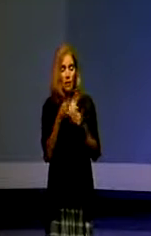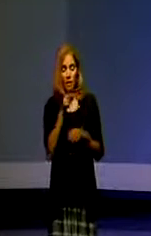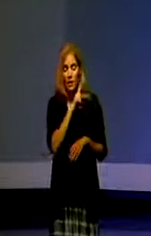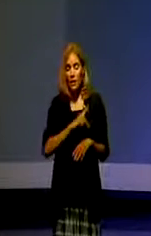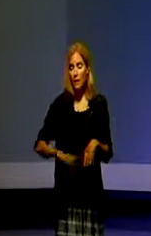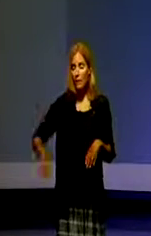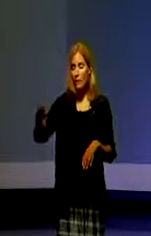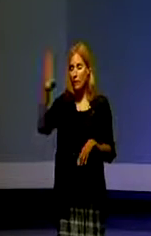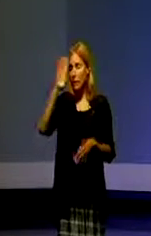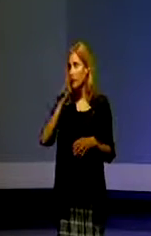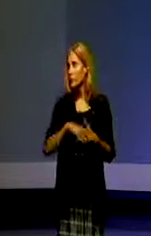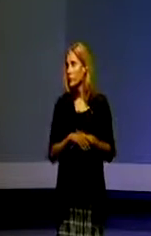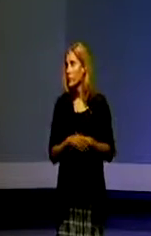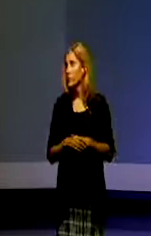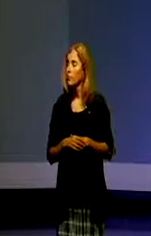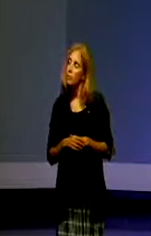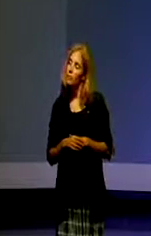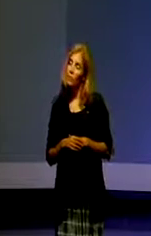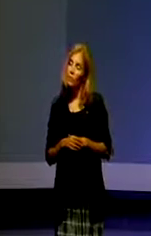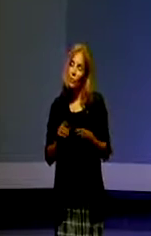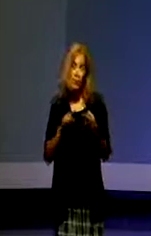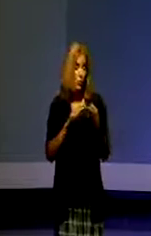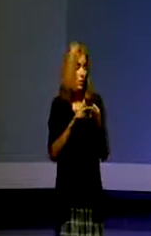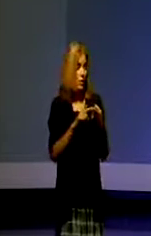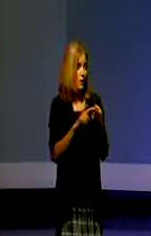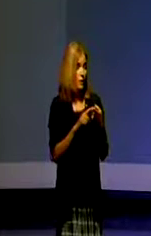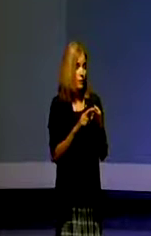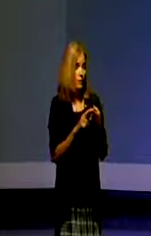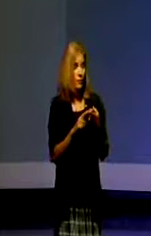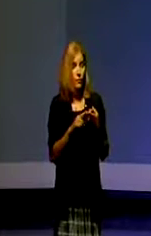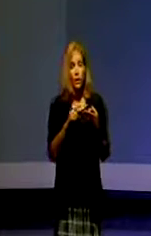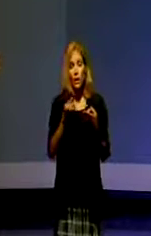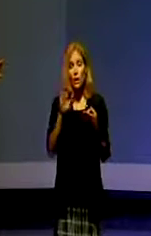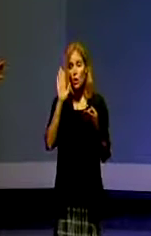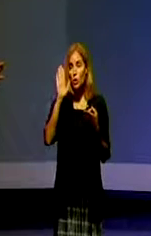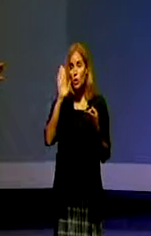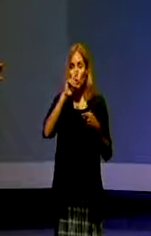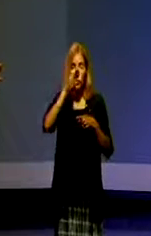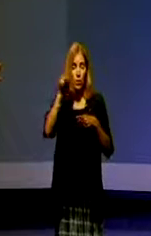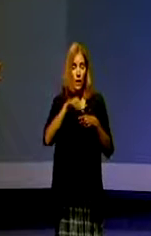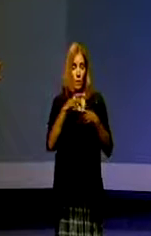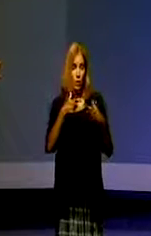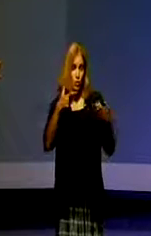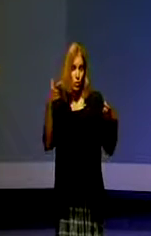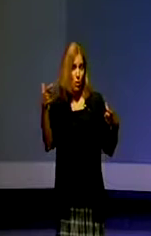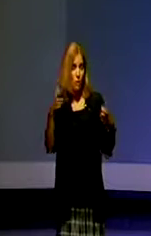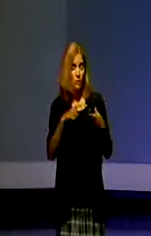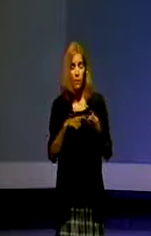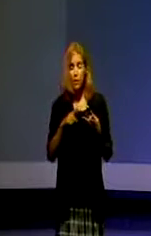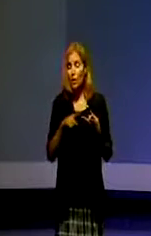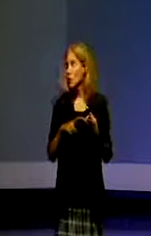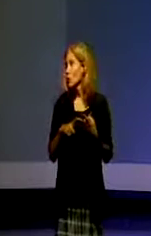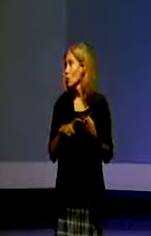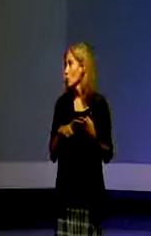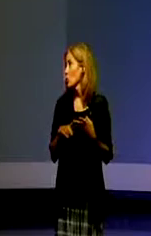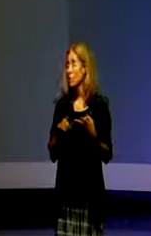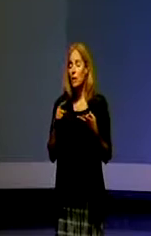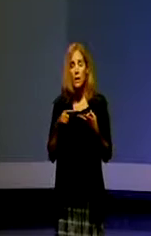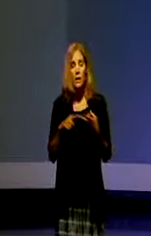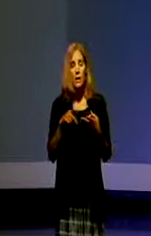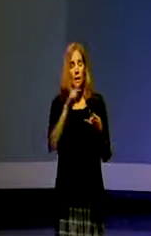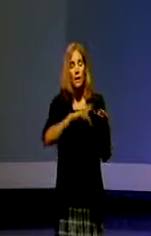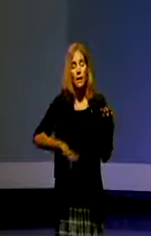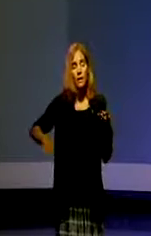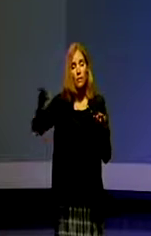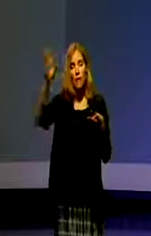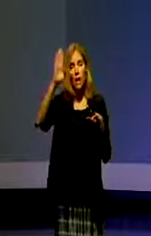like. That the kingdom of God is that, number one, we'll see, which is supernaturally grown. And then secondly, we're going to see that the kingdom